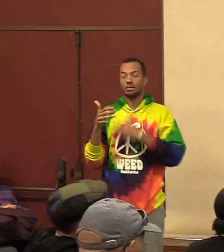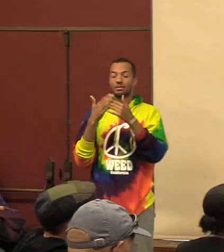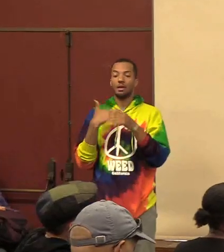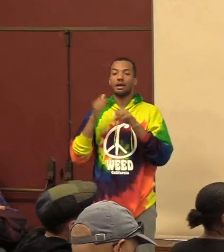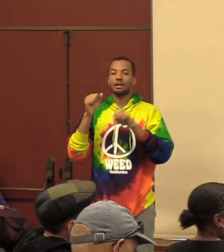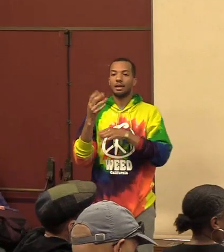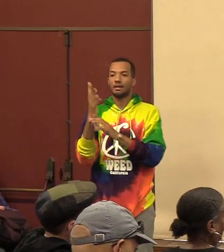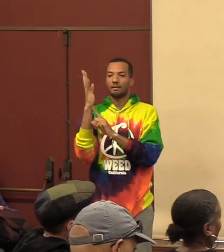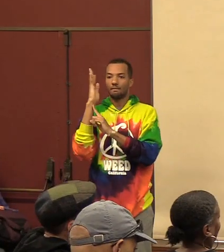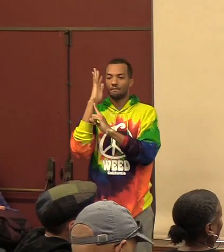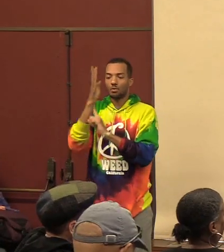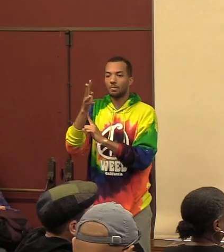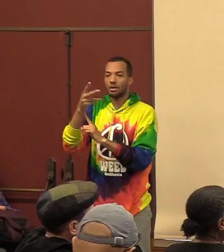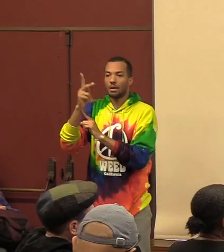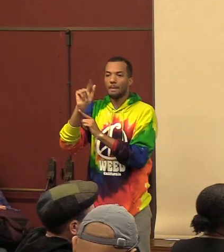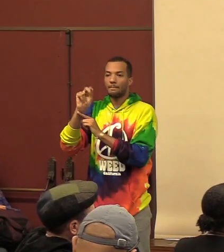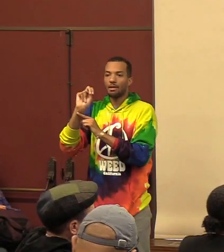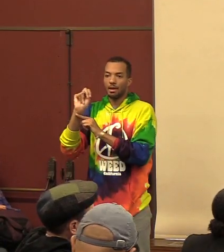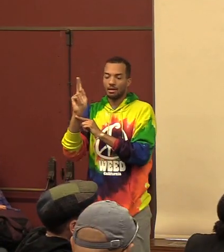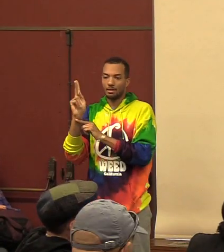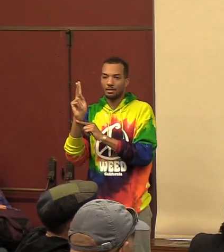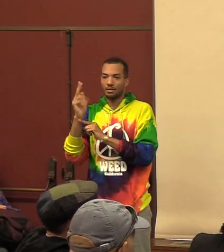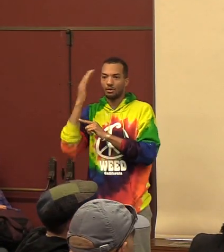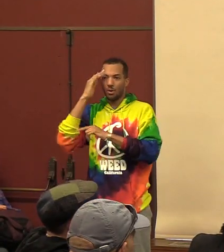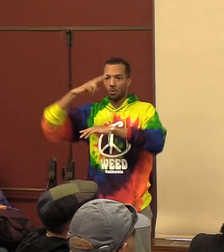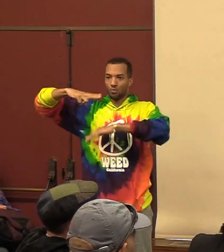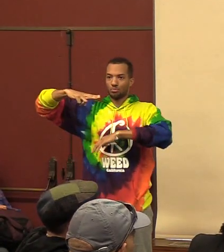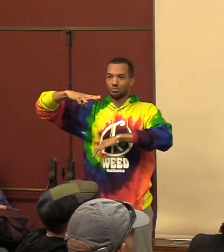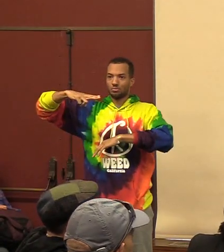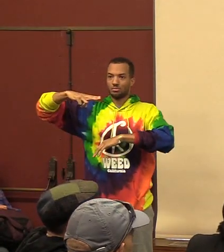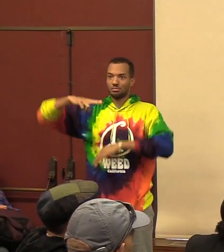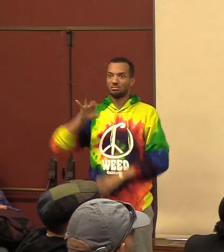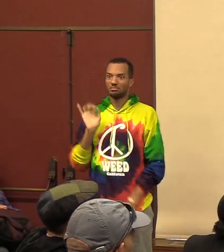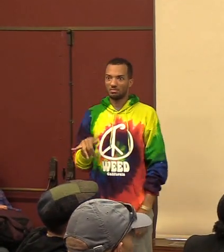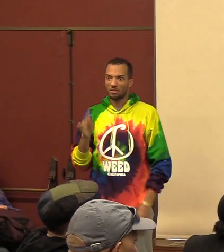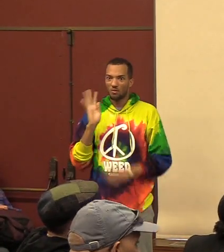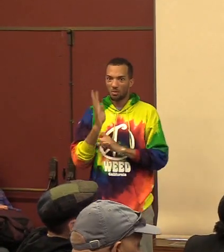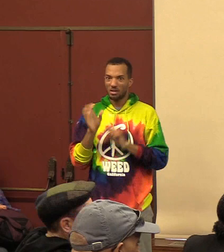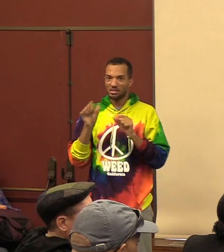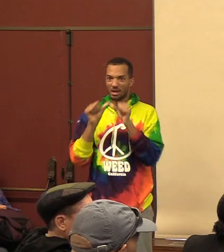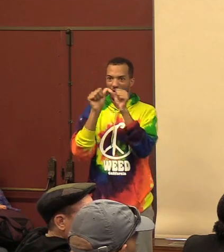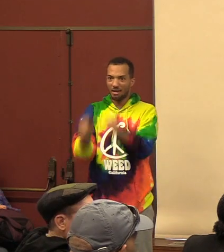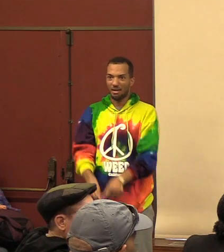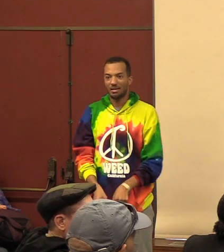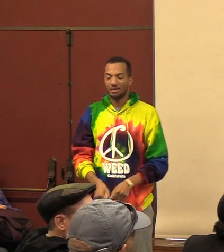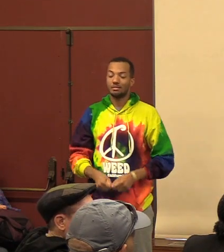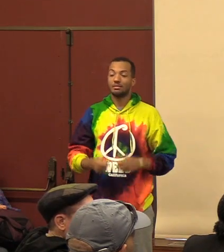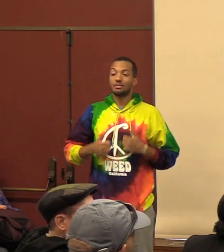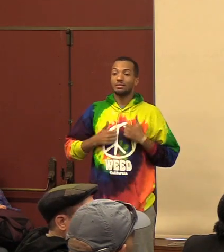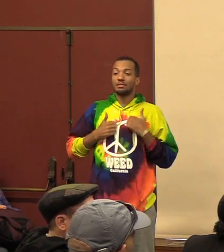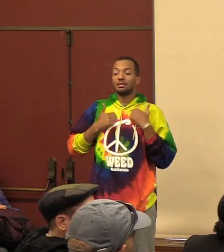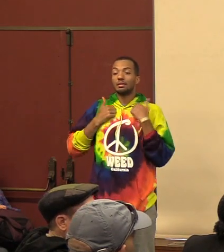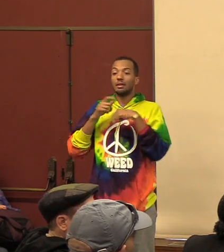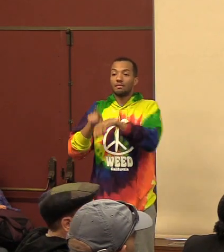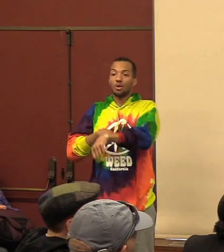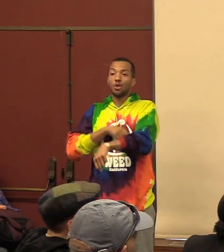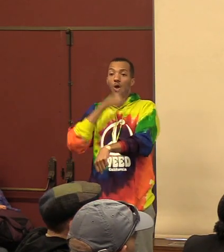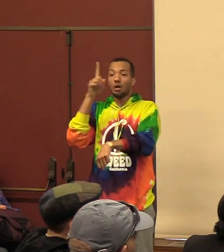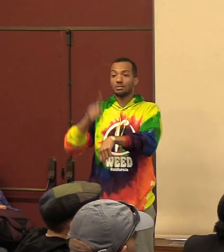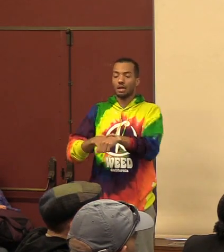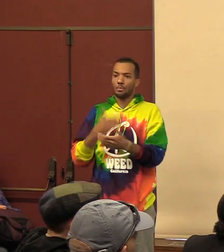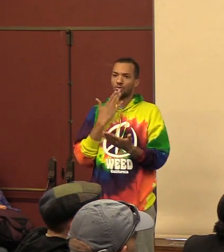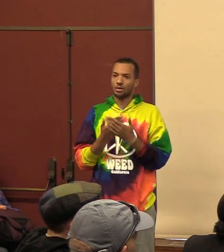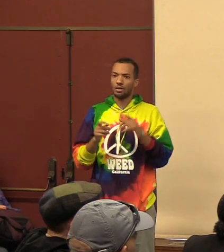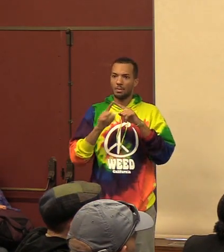I decided, you know what? Longevity's great, but if you're laying flat